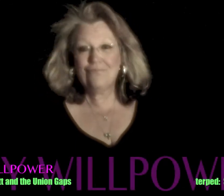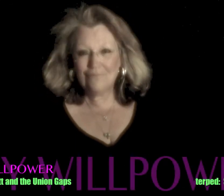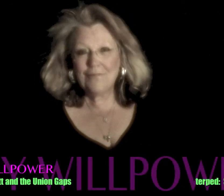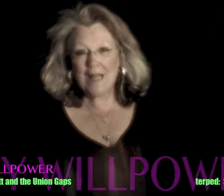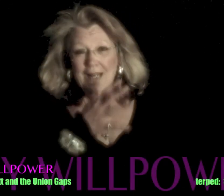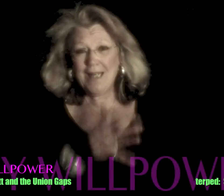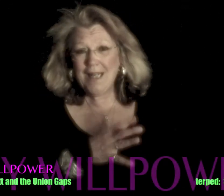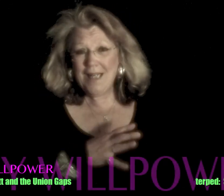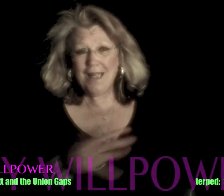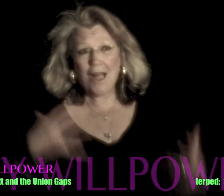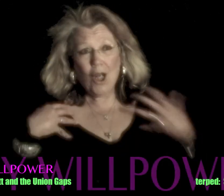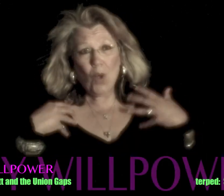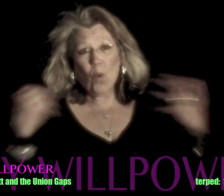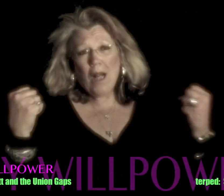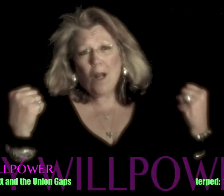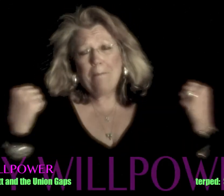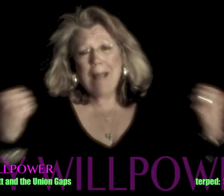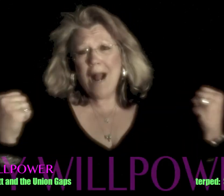Thank you.